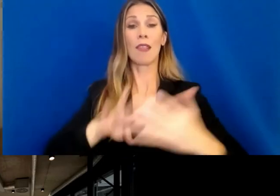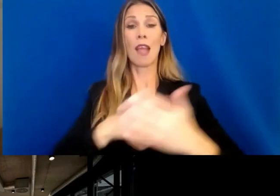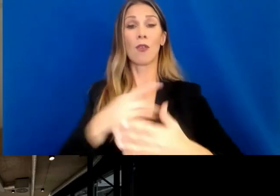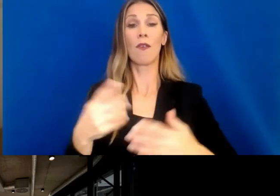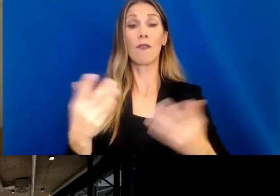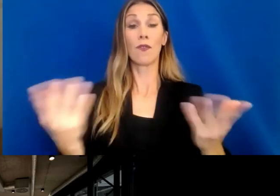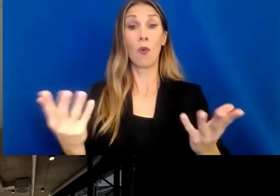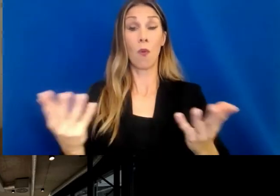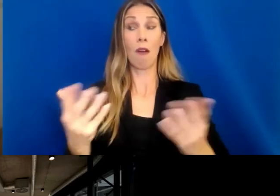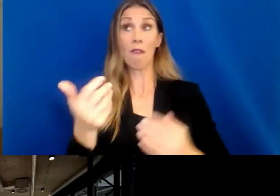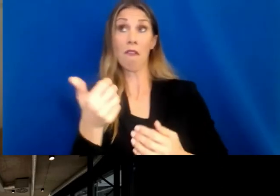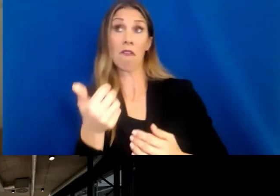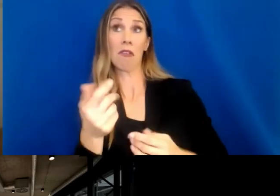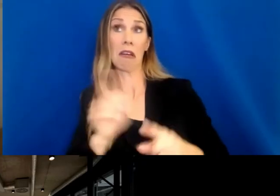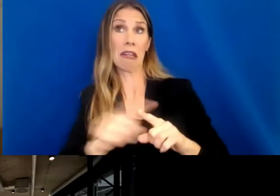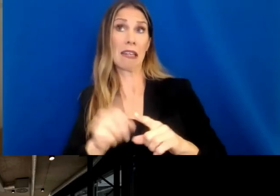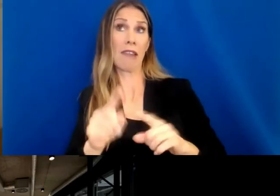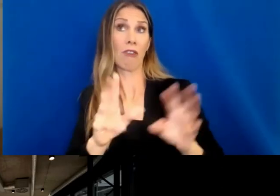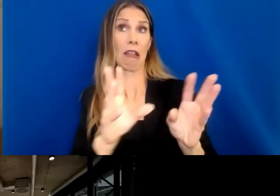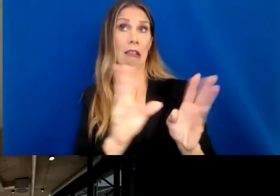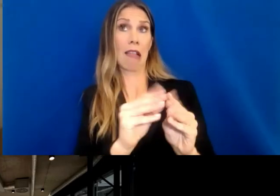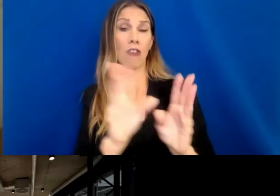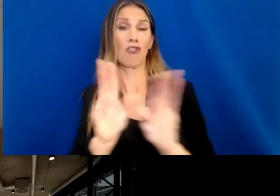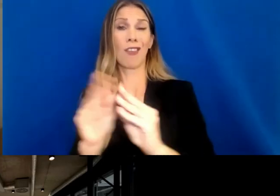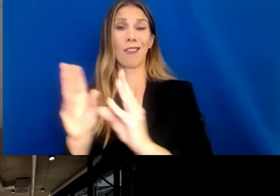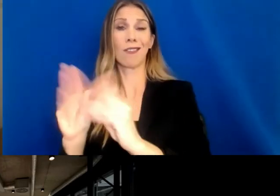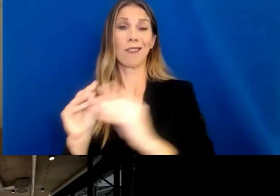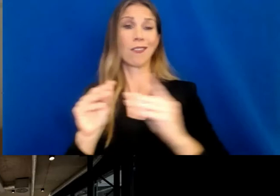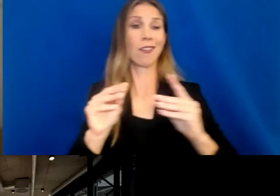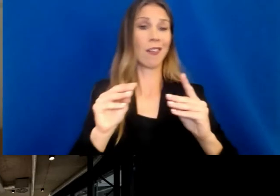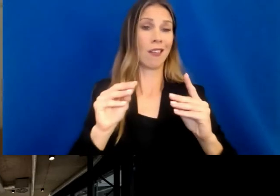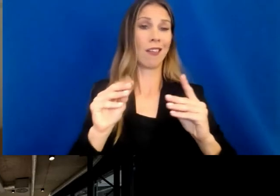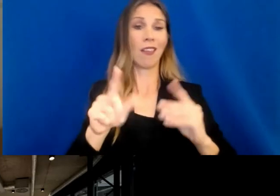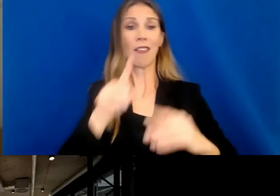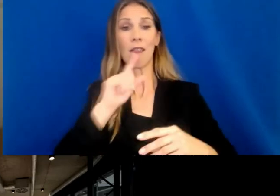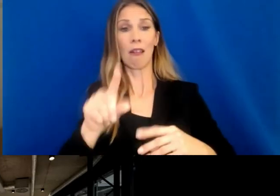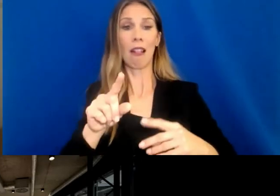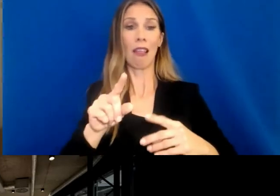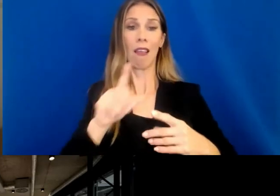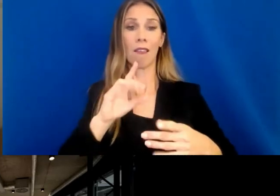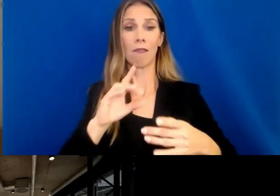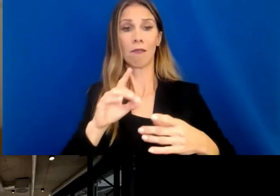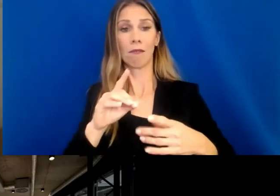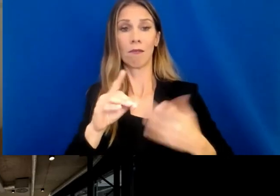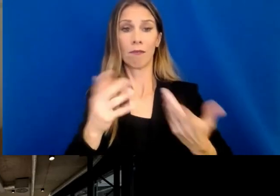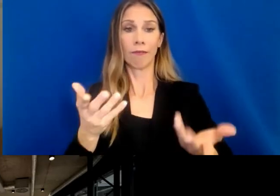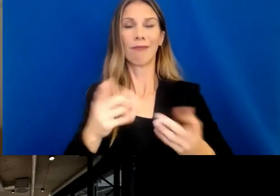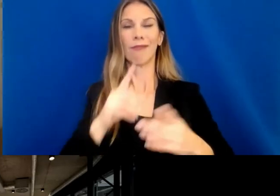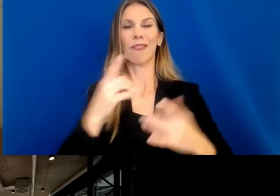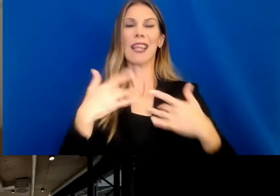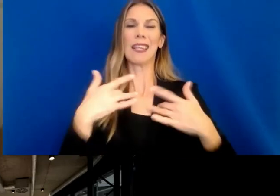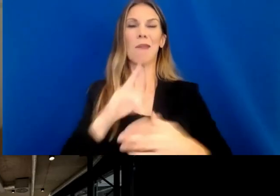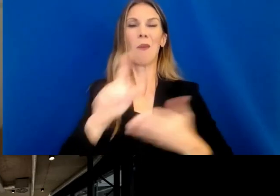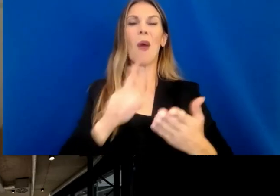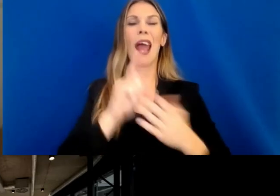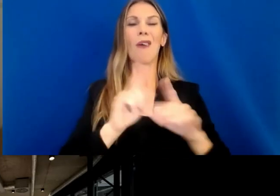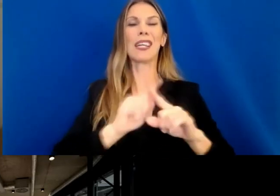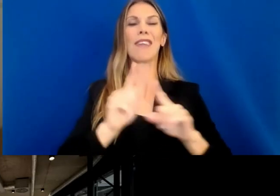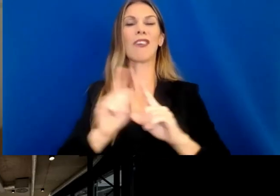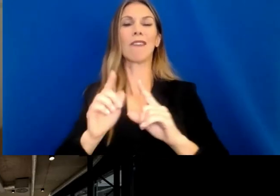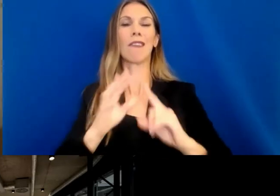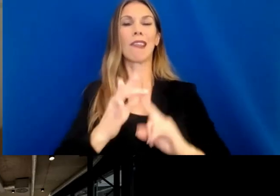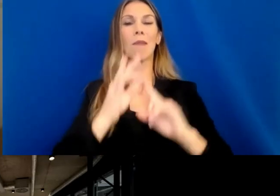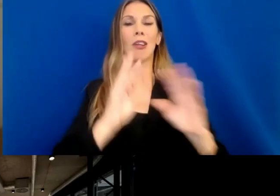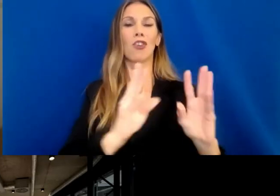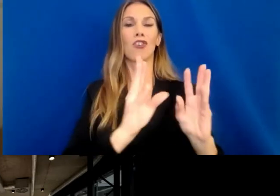for any number of sessions that really are substantive, but take essentially 1 hour would be